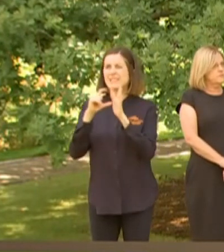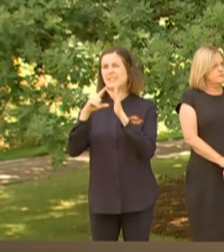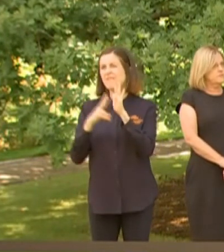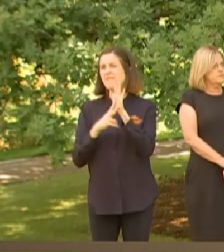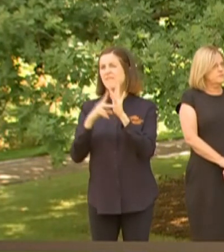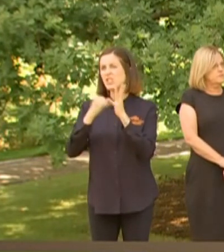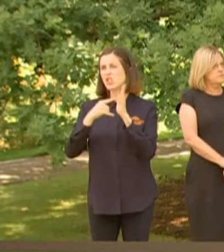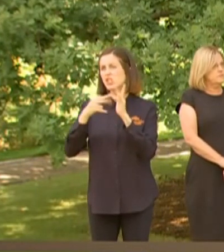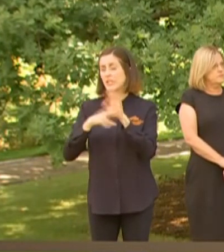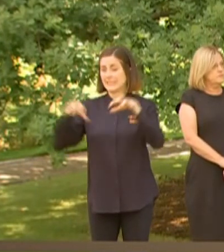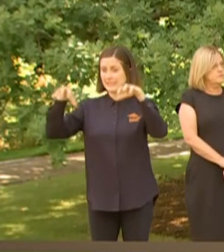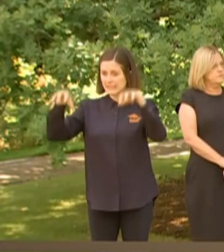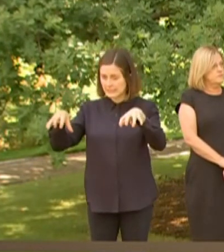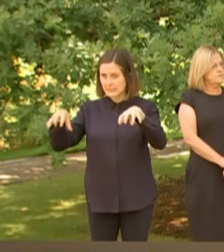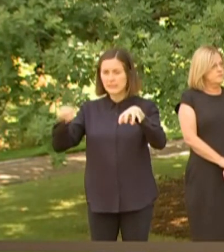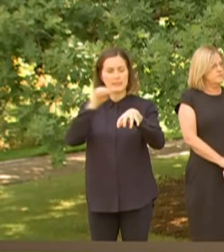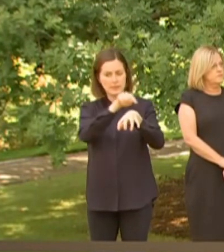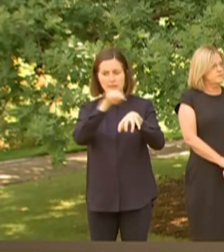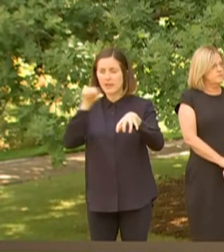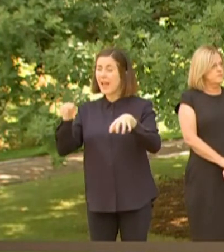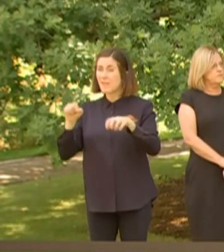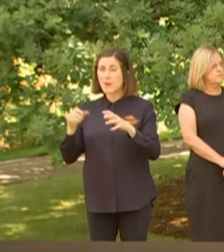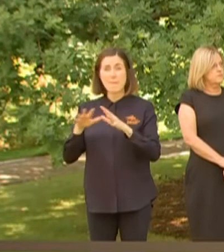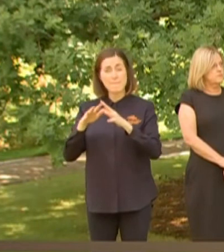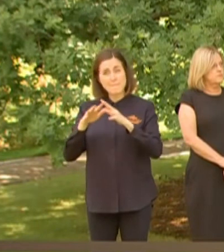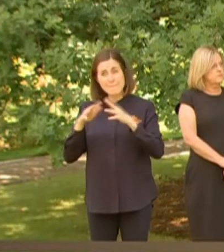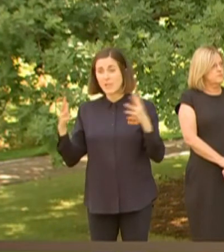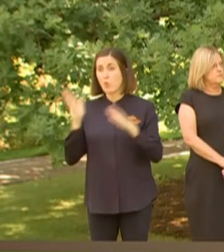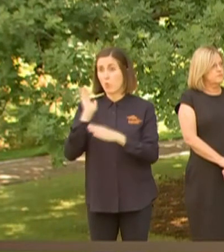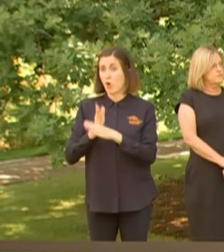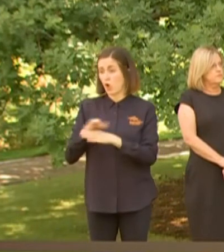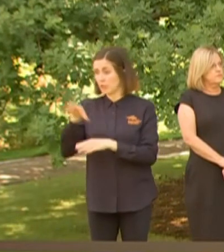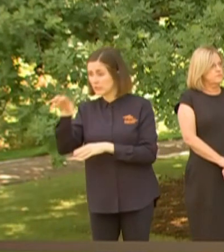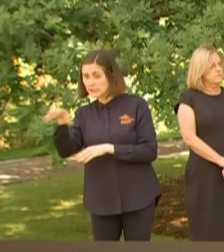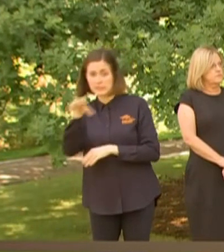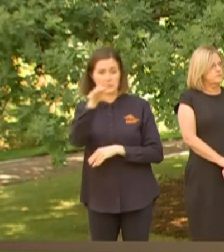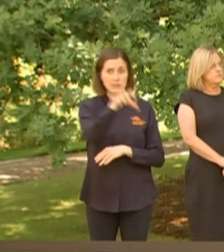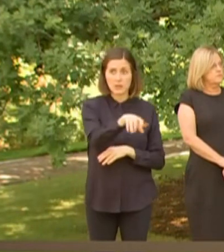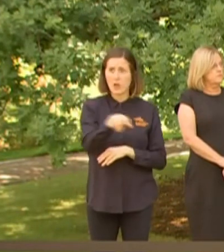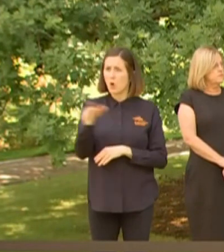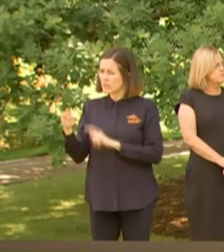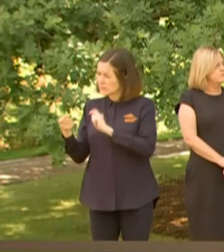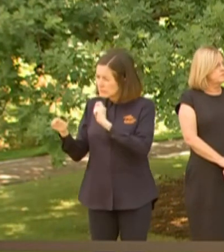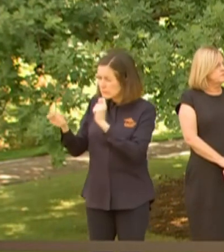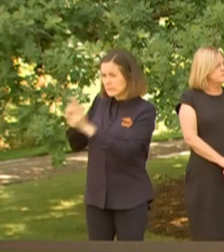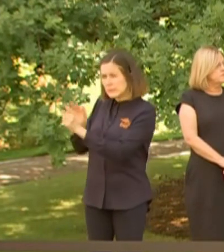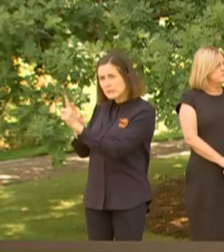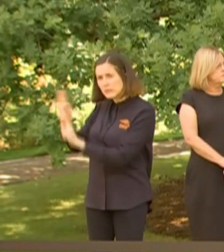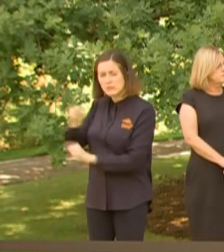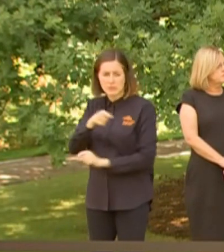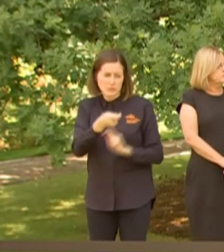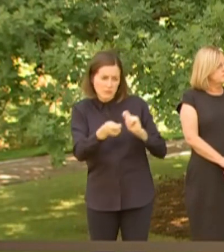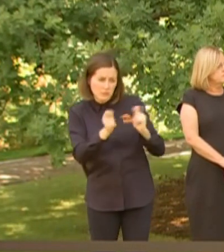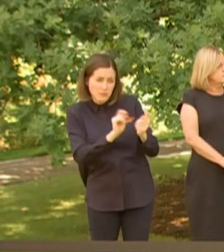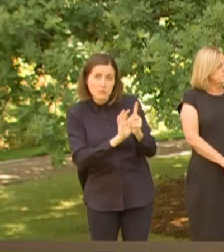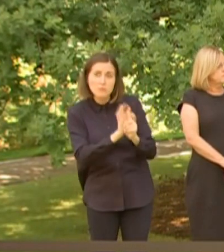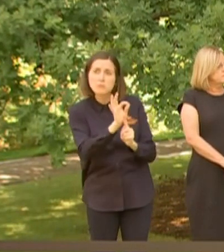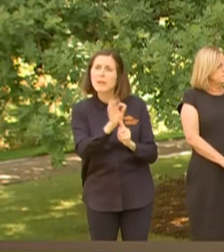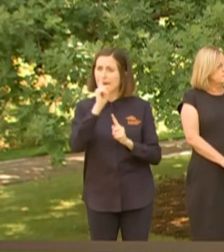these now reconstituted departments, have a massive reform agenda that they want to pursue, and that needs to be done with some urgency. Plus